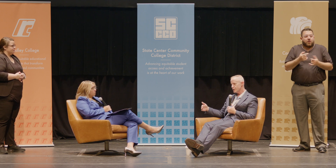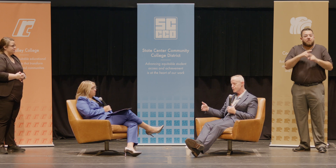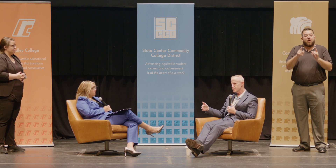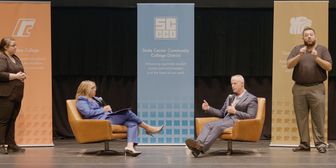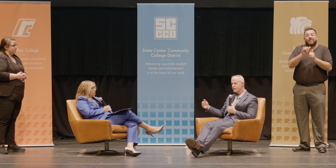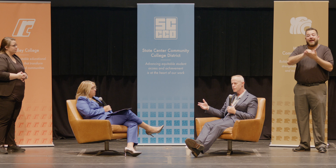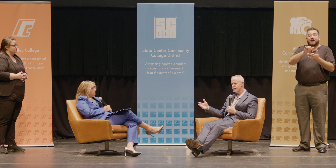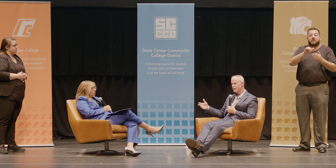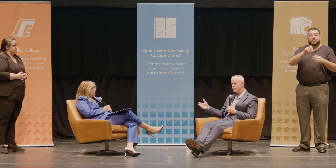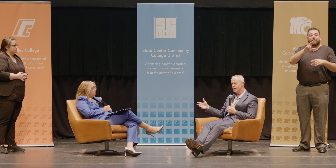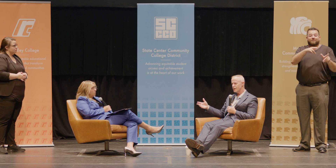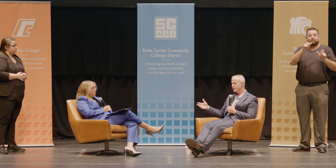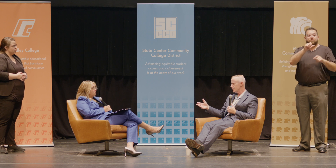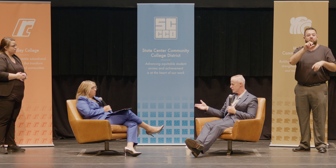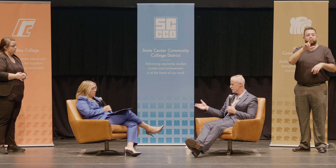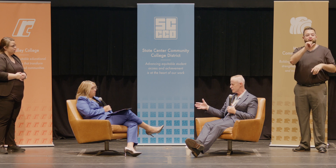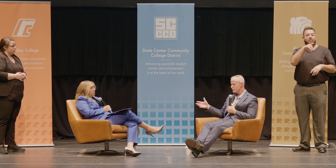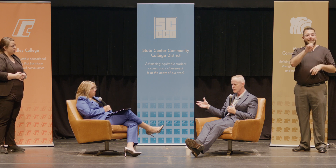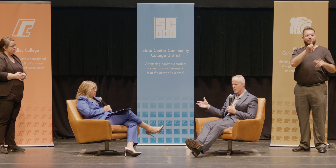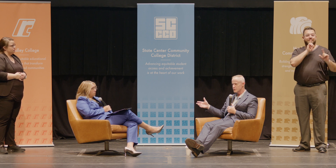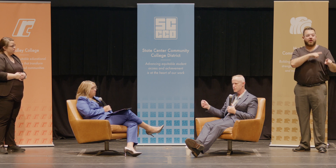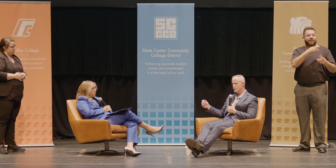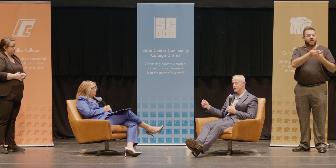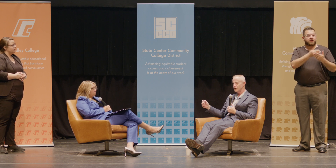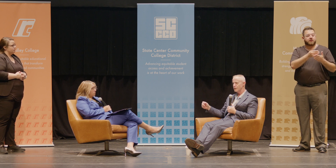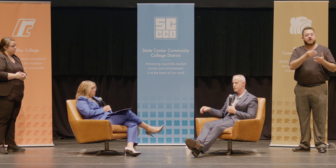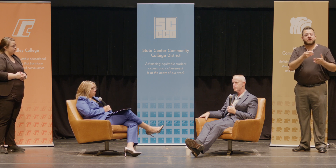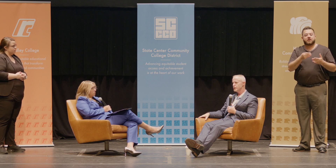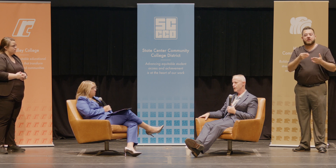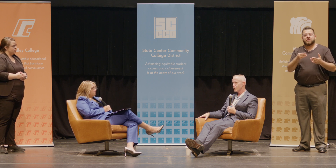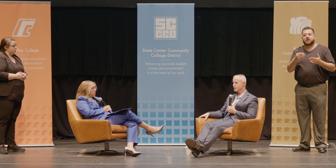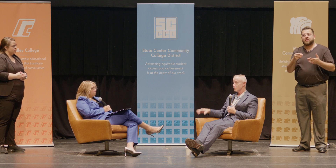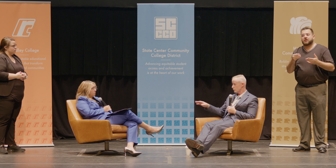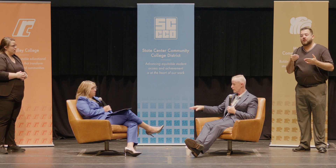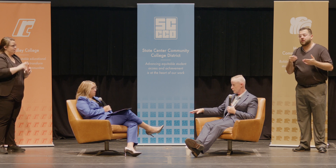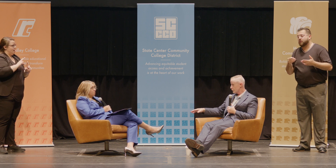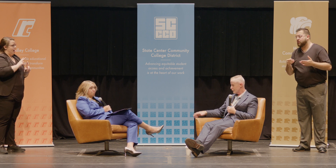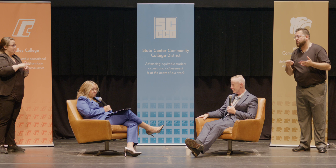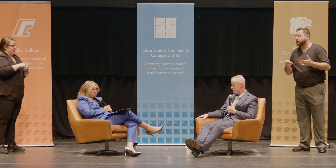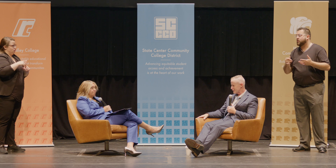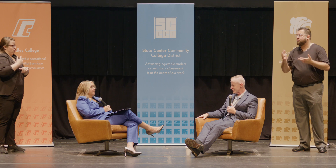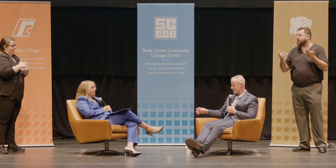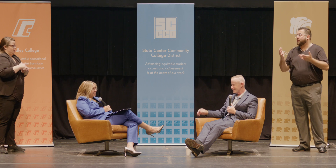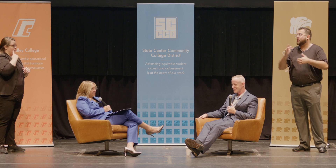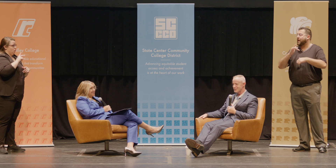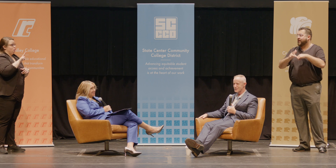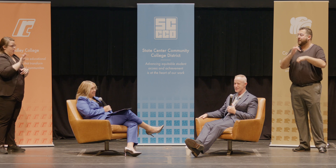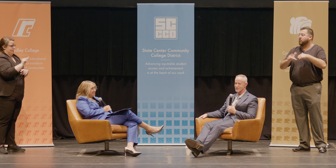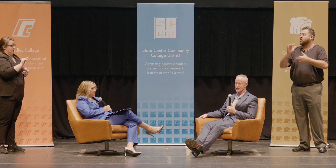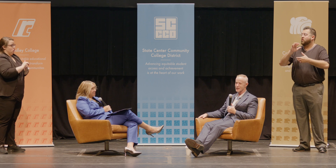rapid response funds, so I think right now we have applications for almost $3 million, approximately, working with your